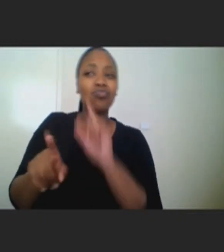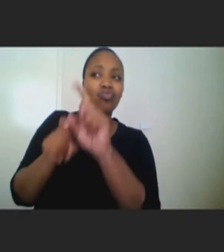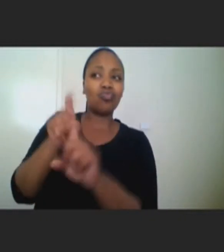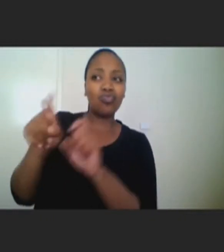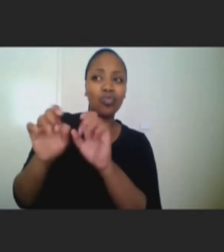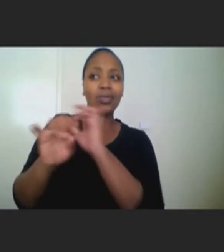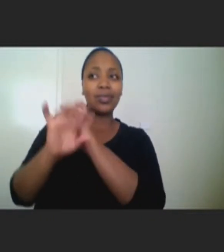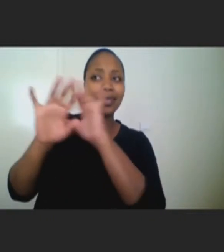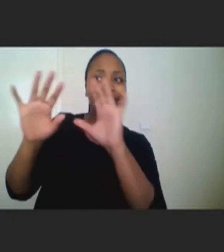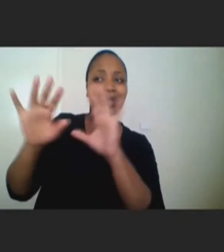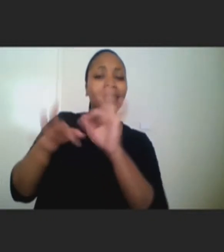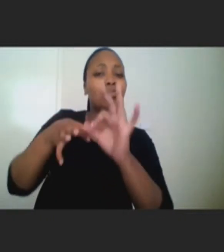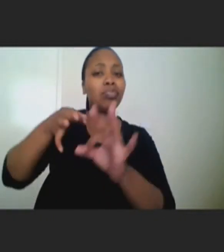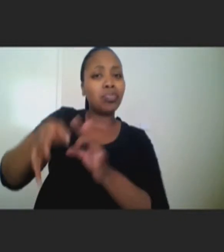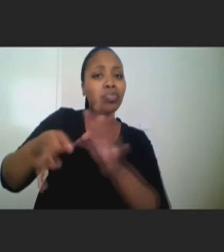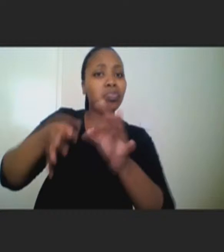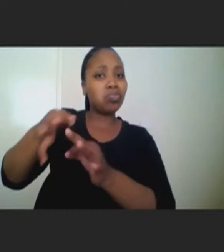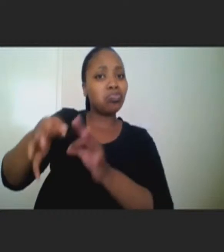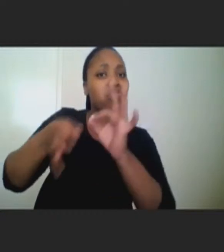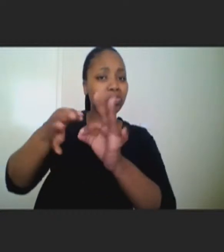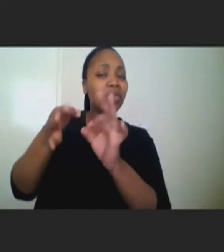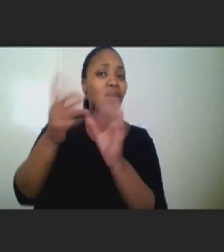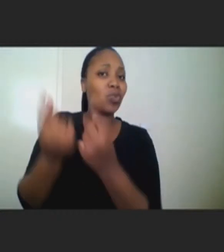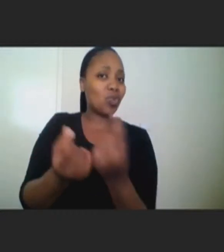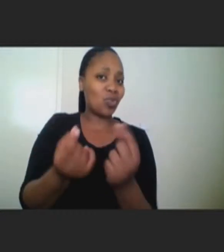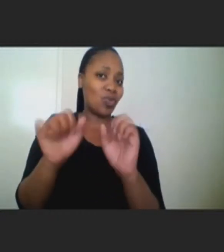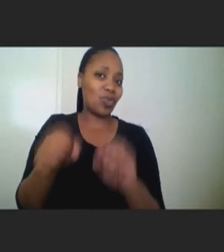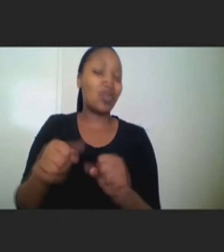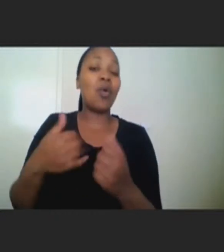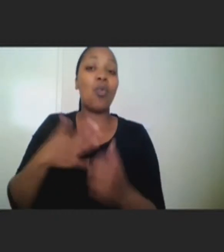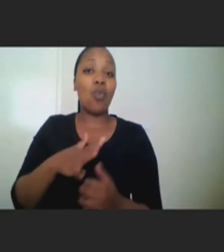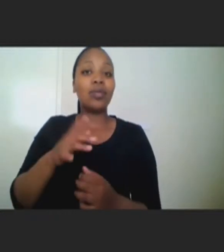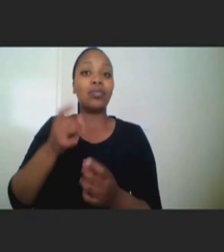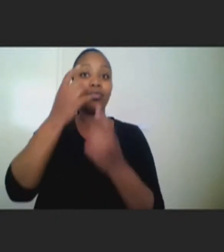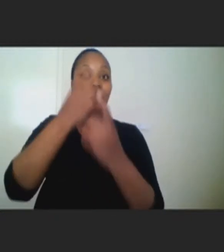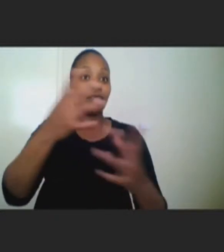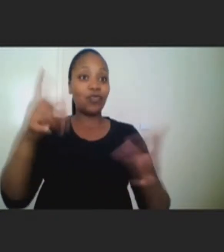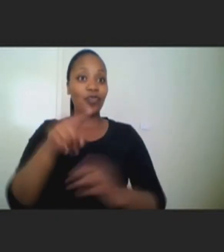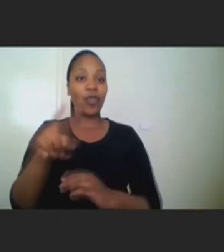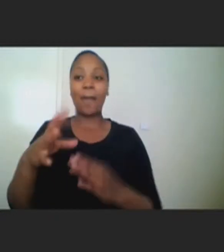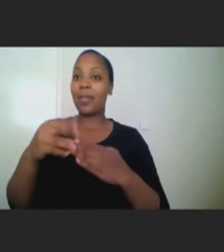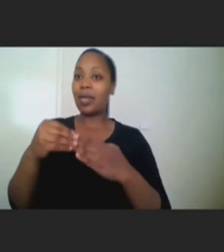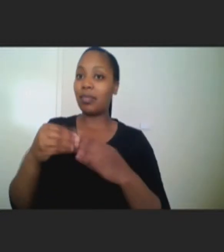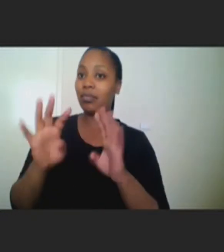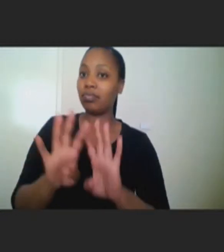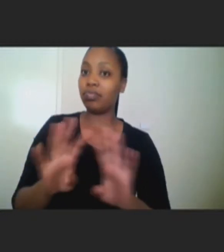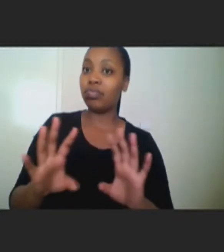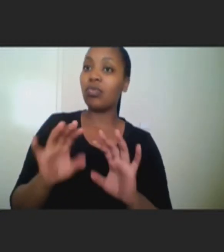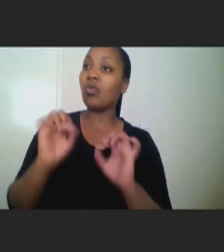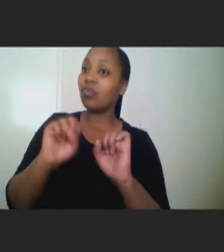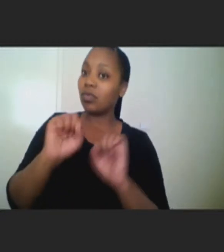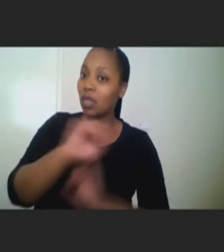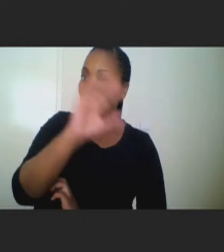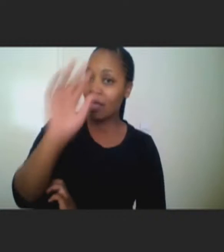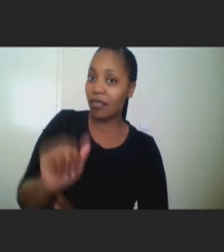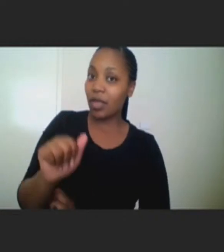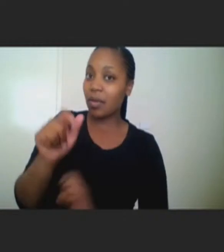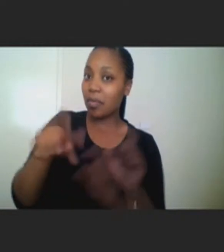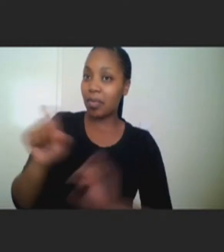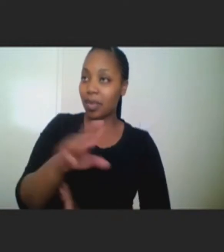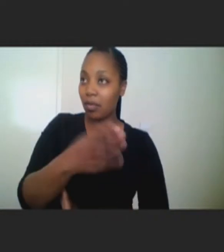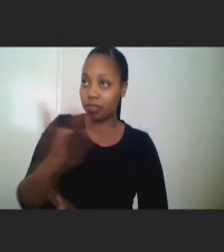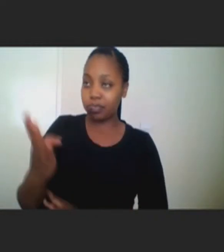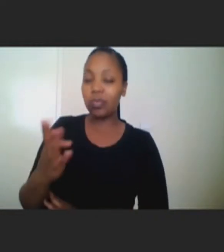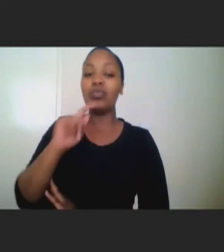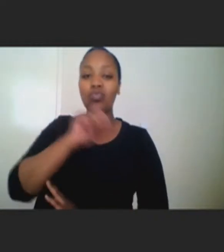also communicate the message. I want to assure the members of the public that as much as we do not answer all questions 100%, we are